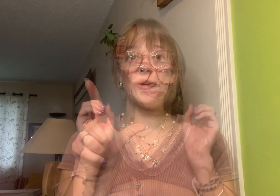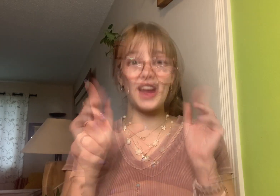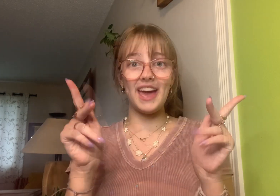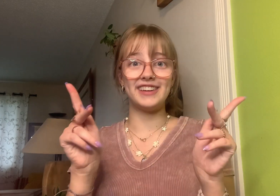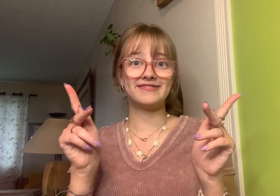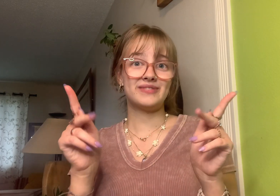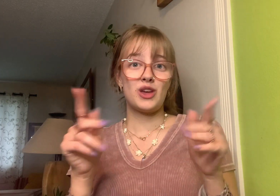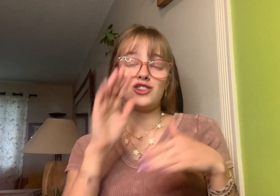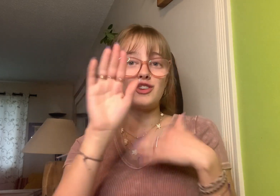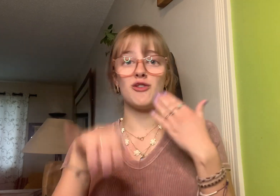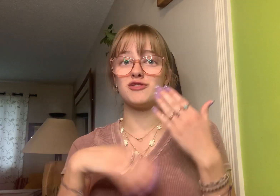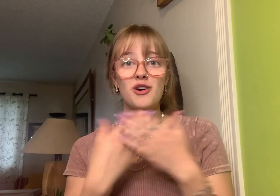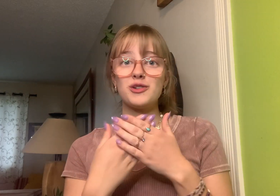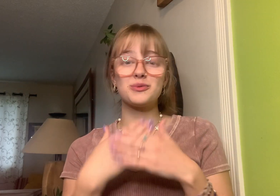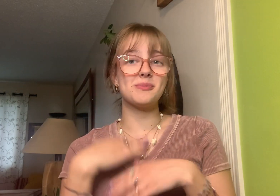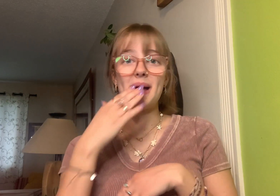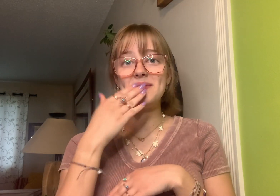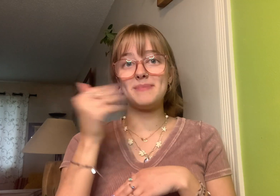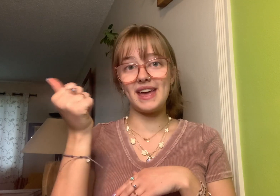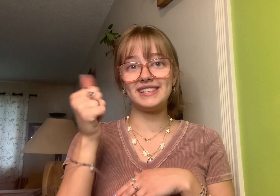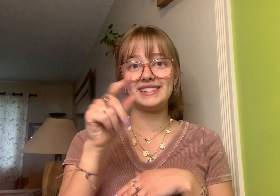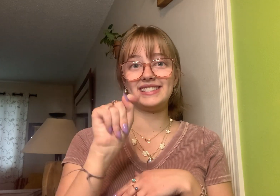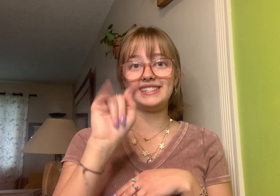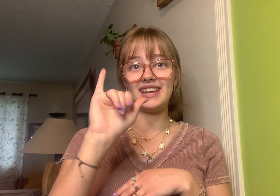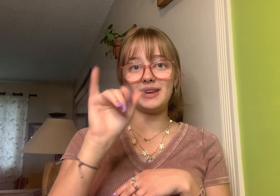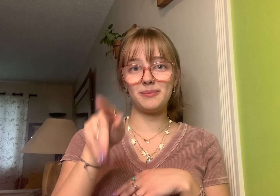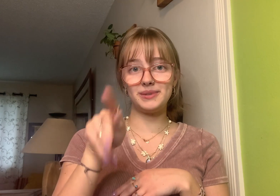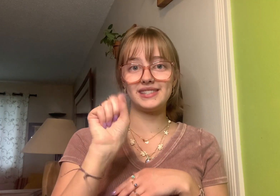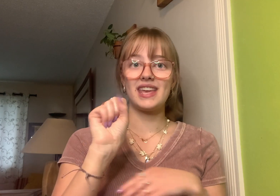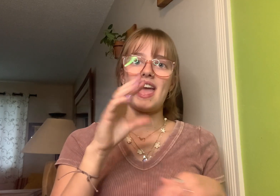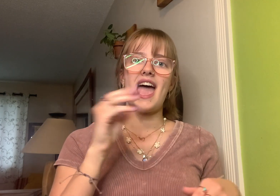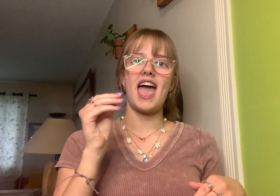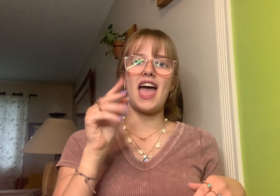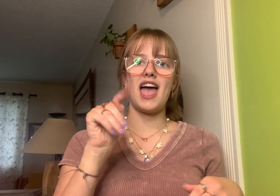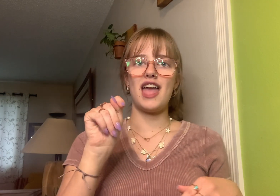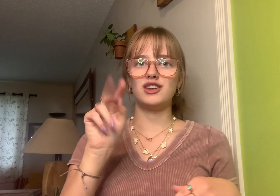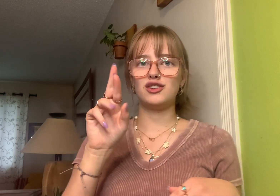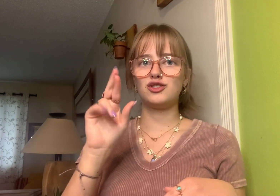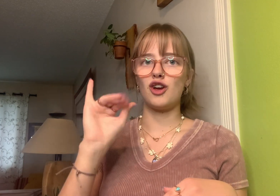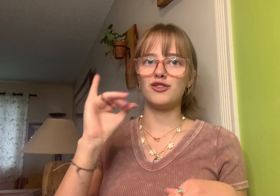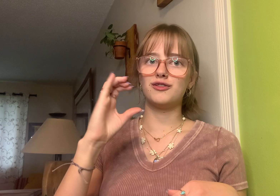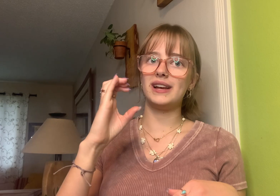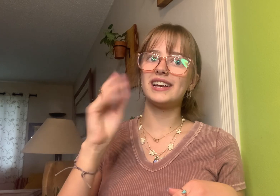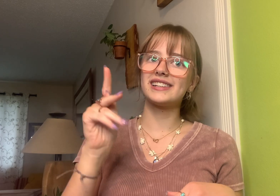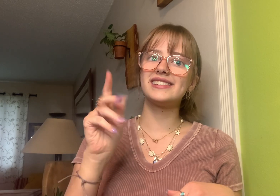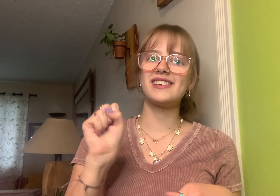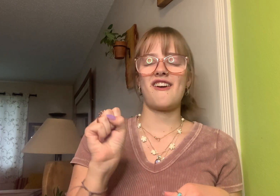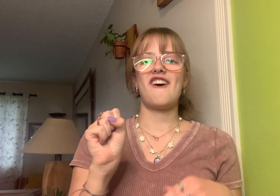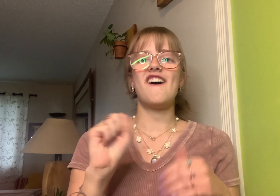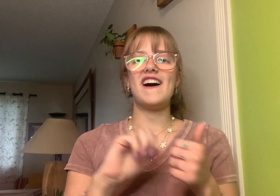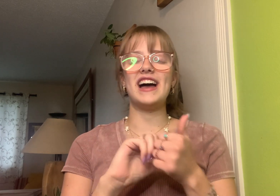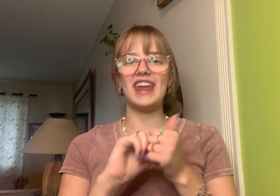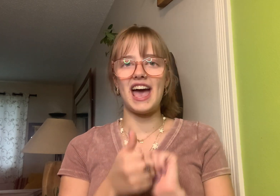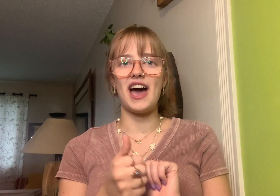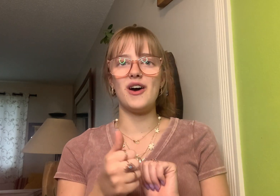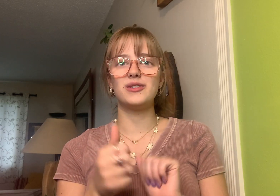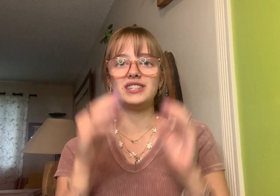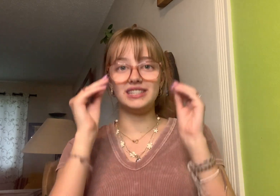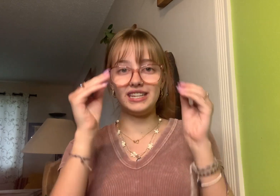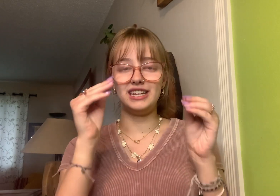Okay, so those were my best tips and tricks on how to teach